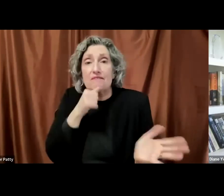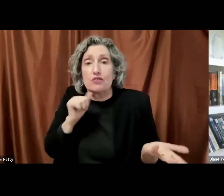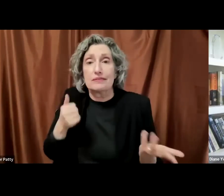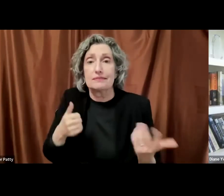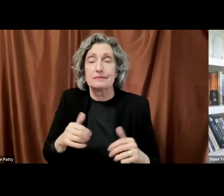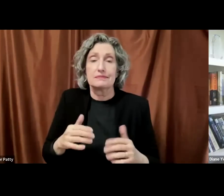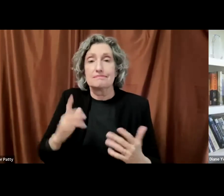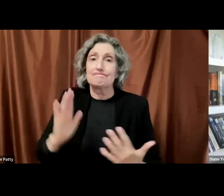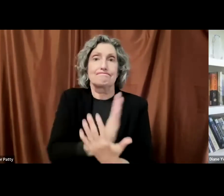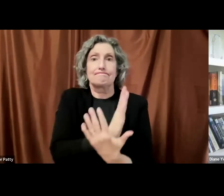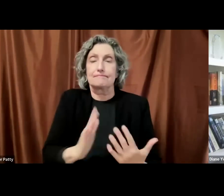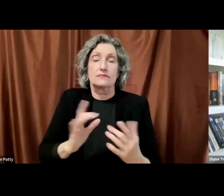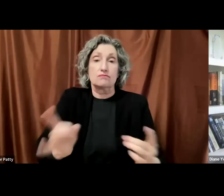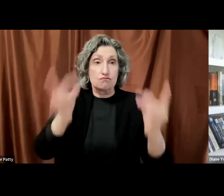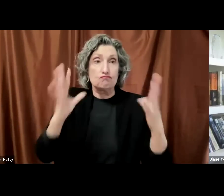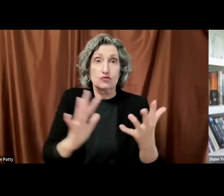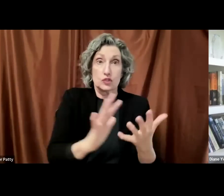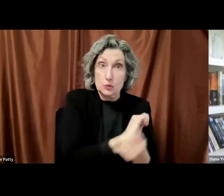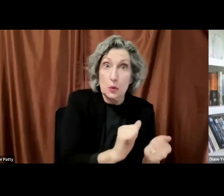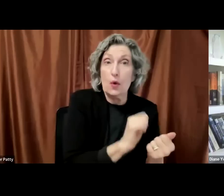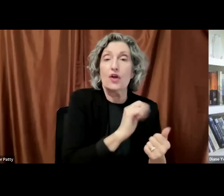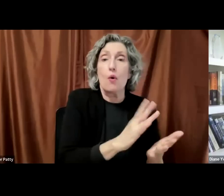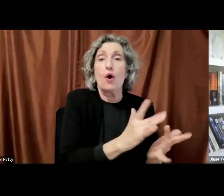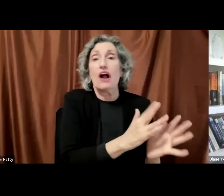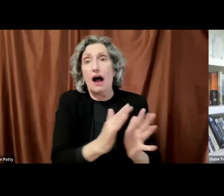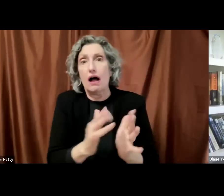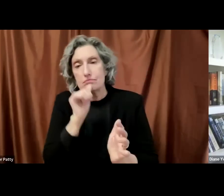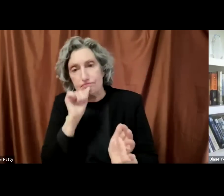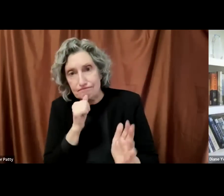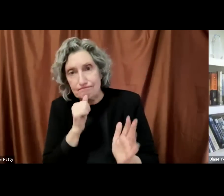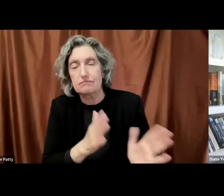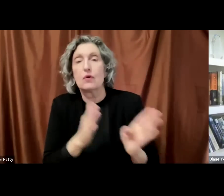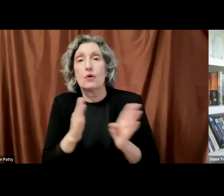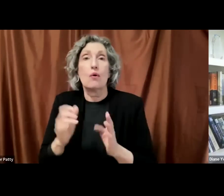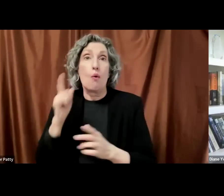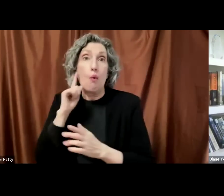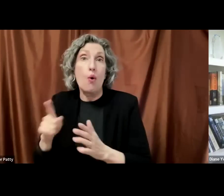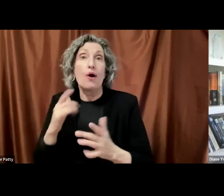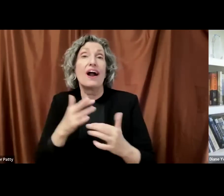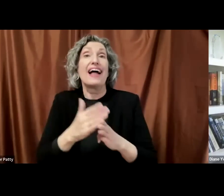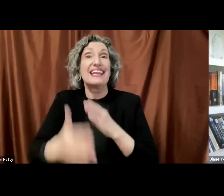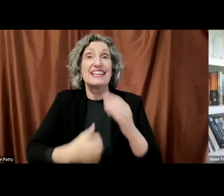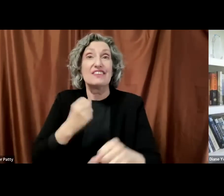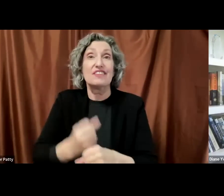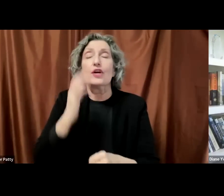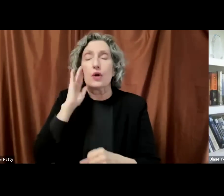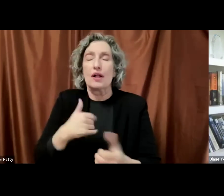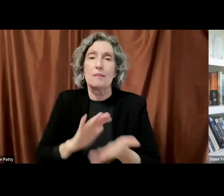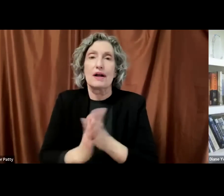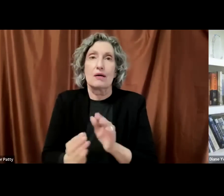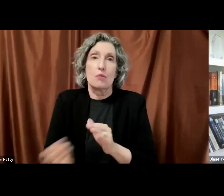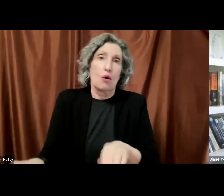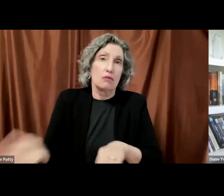to potentially decimated, or we'll end it strengthened. And not just in spite of,